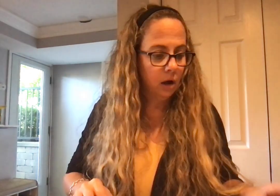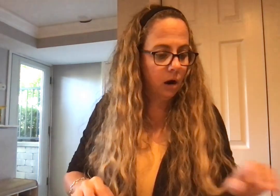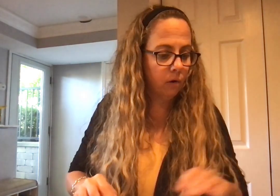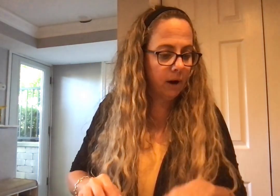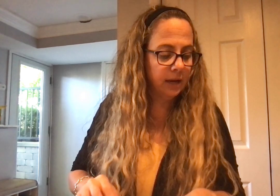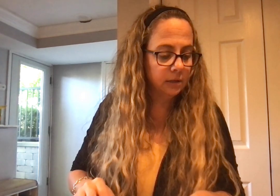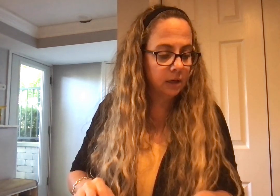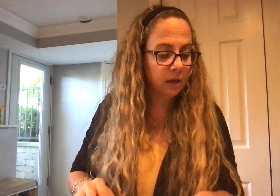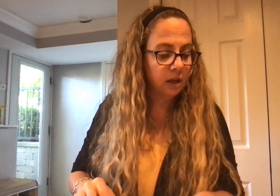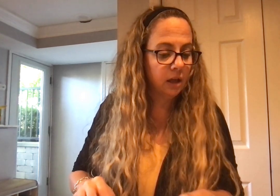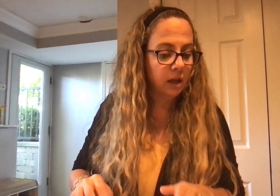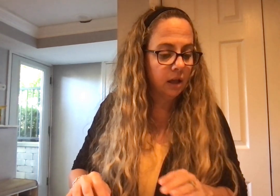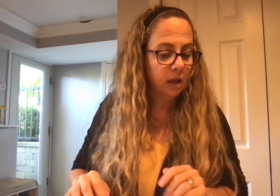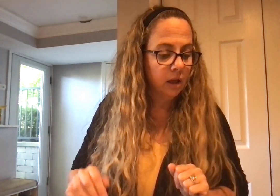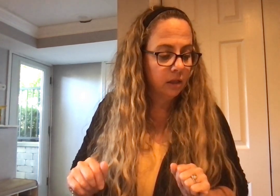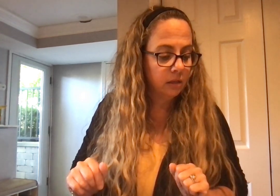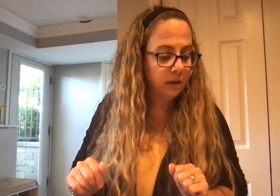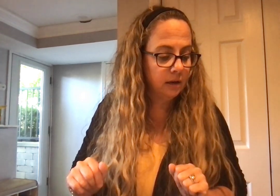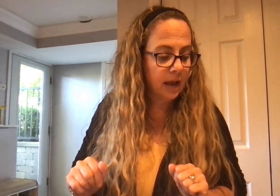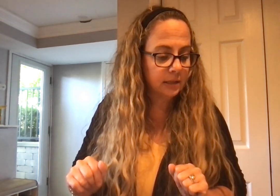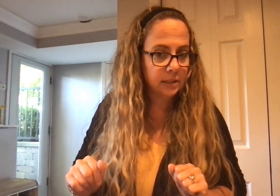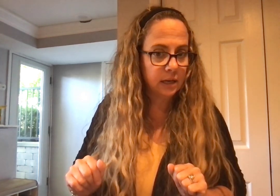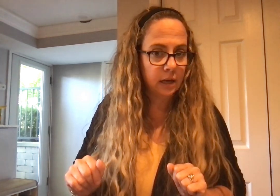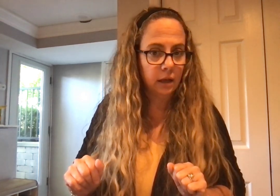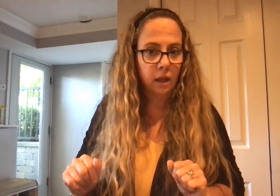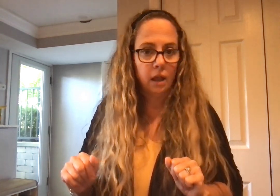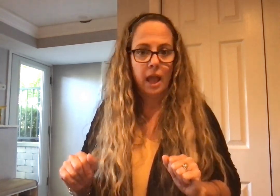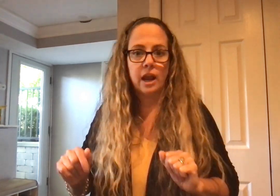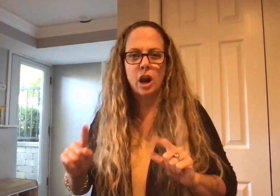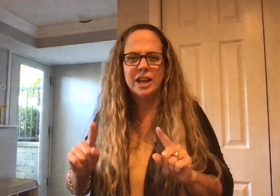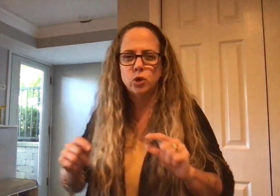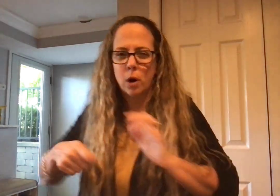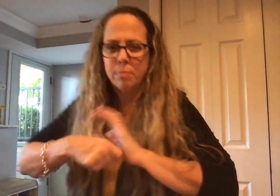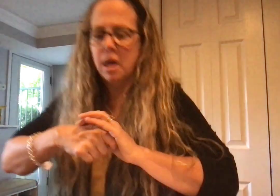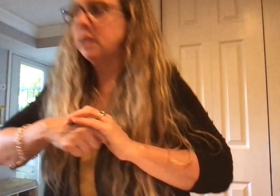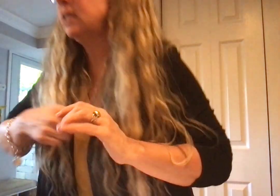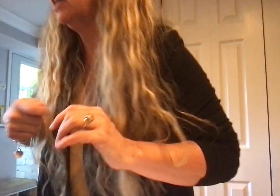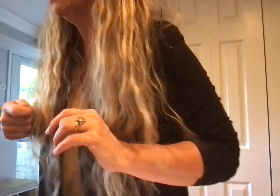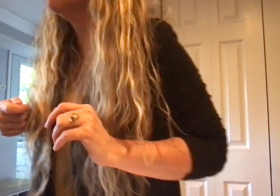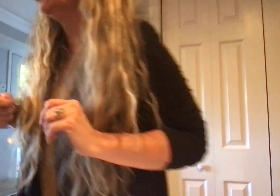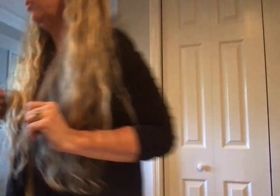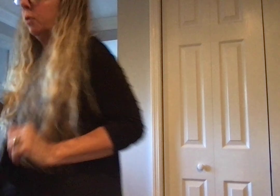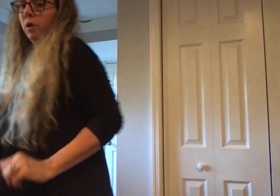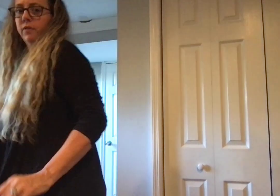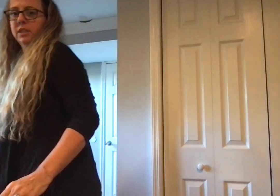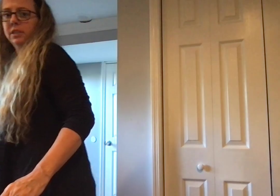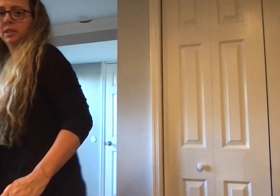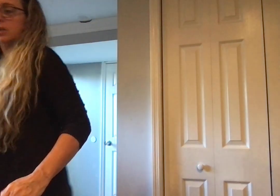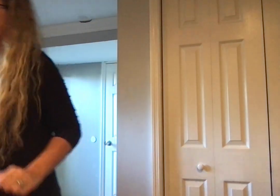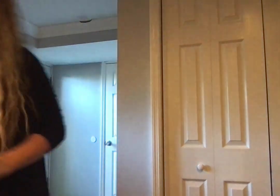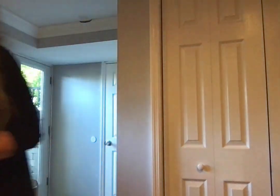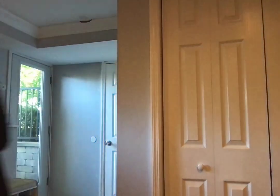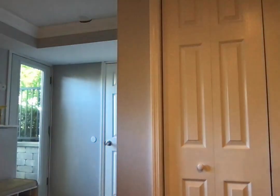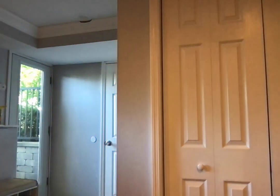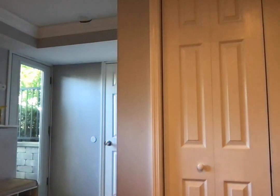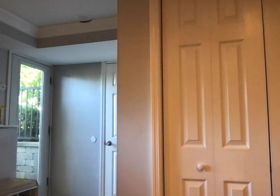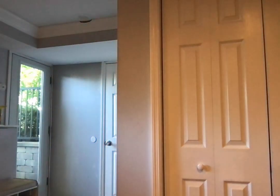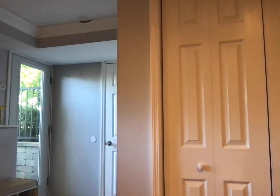All right. The next thing, hang on, I just want to plug this in because I'm super nervous this is going to die.